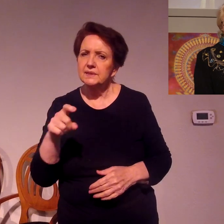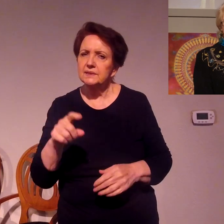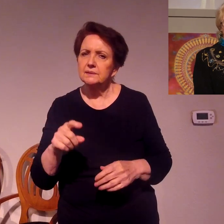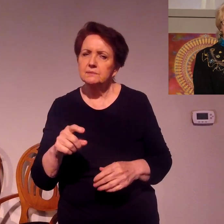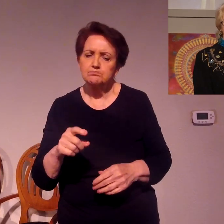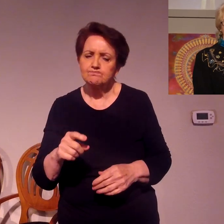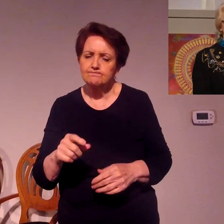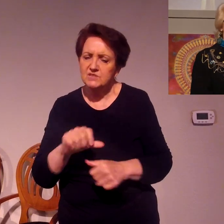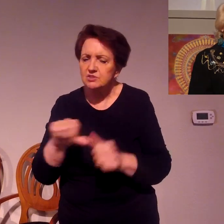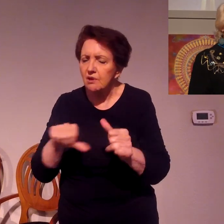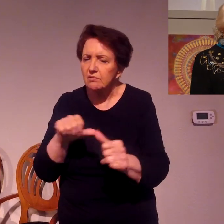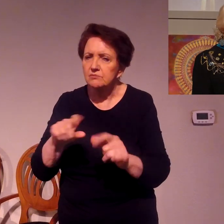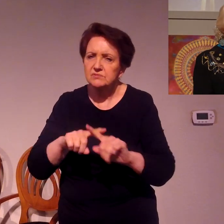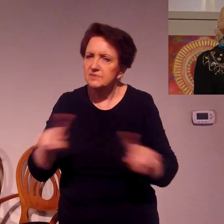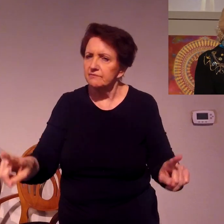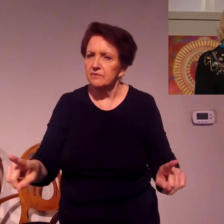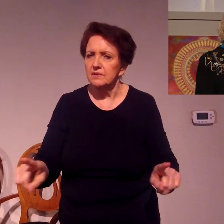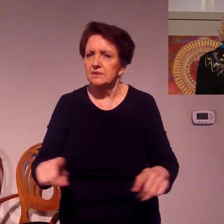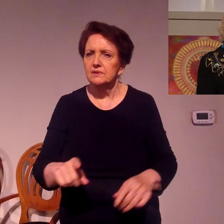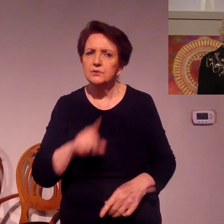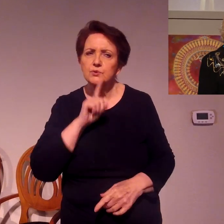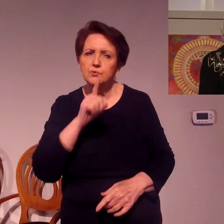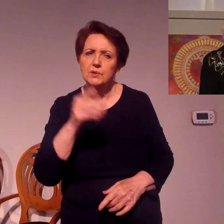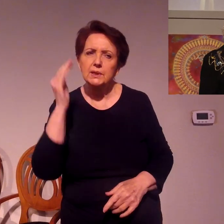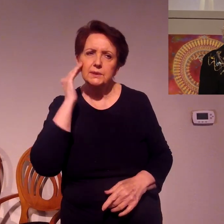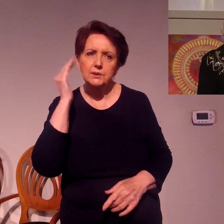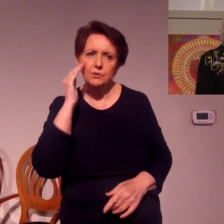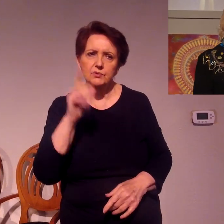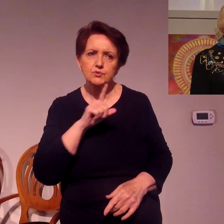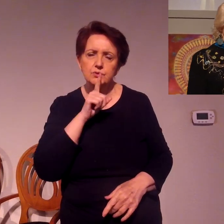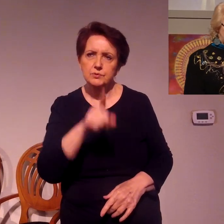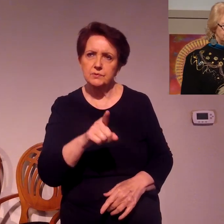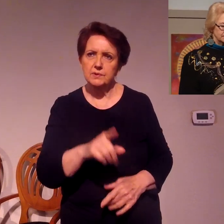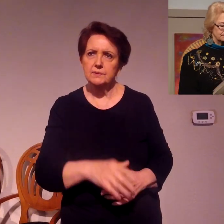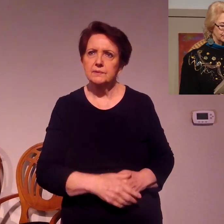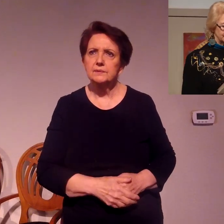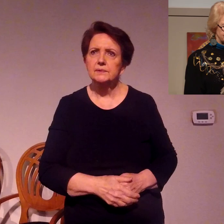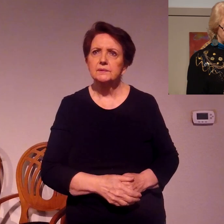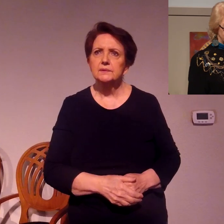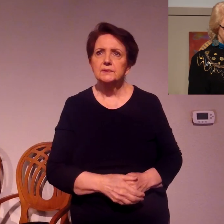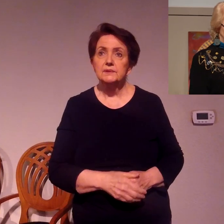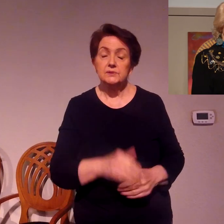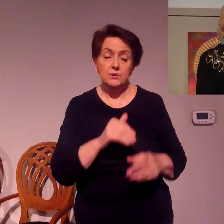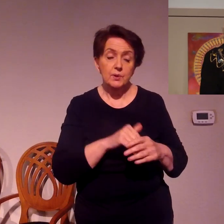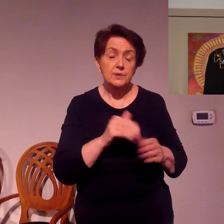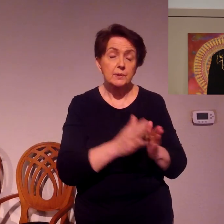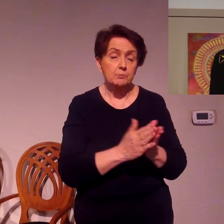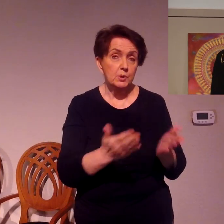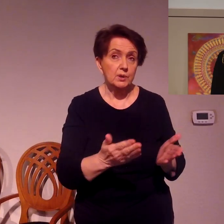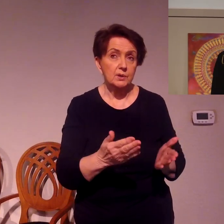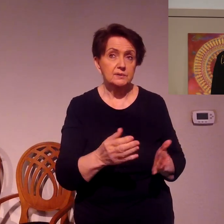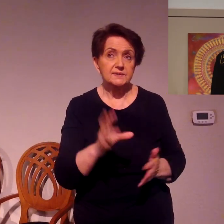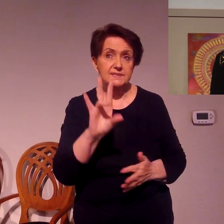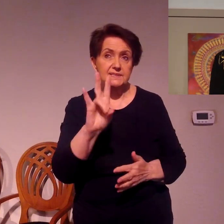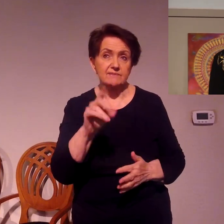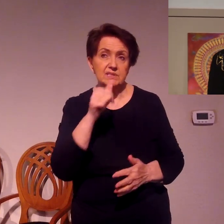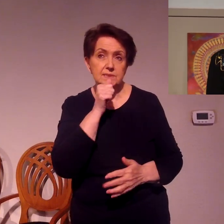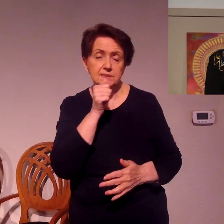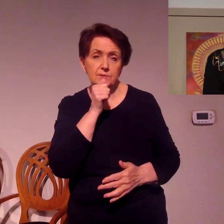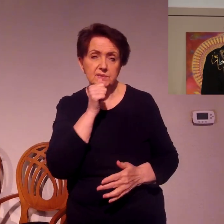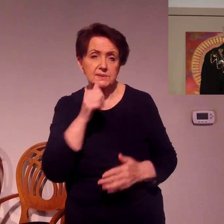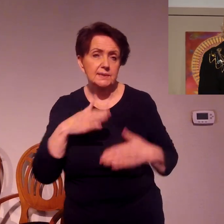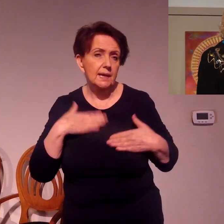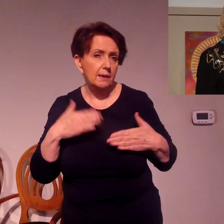that? Right? And to really know that truth. So in our fabulous book, The 7 Secrets to Healthy, Happy Relationships,